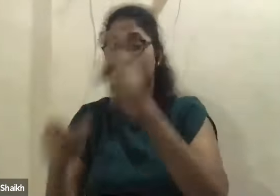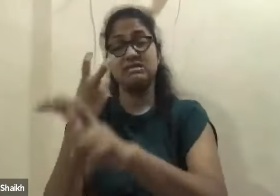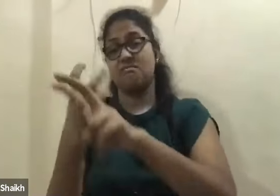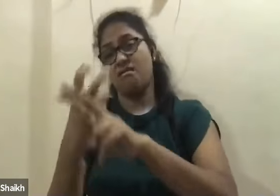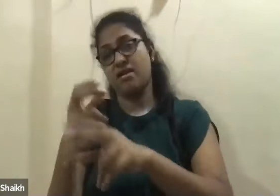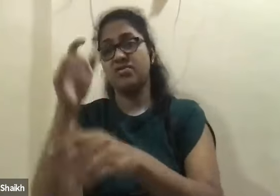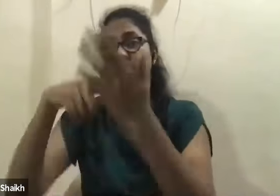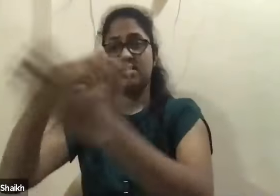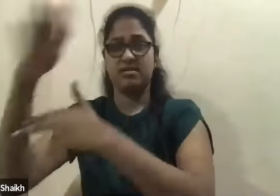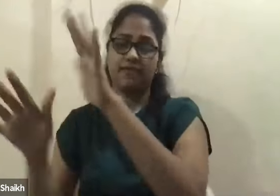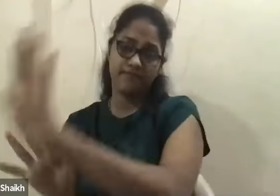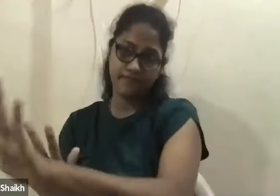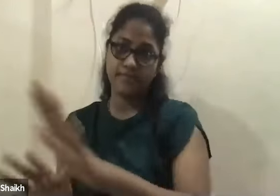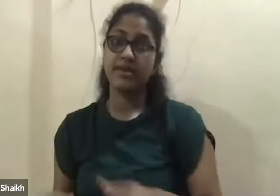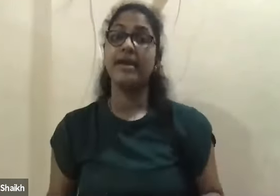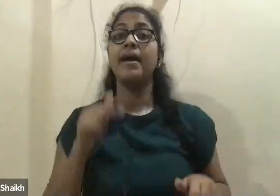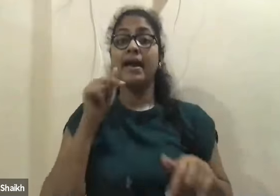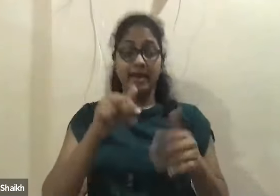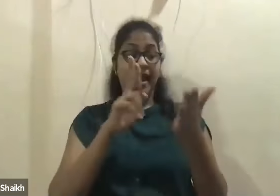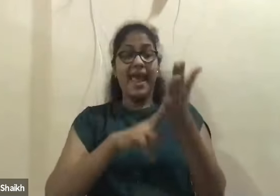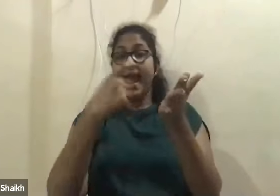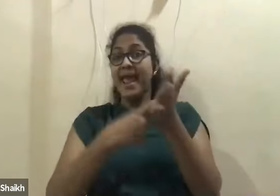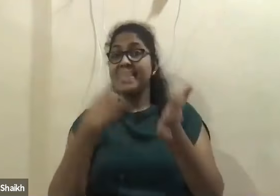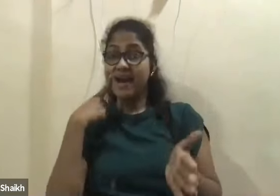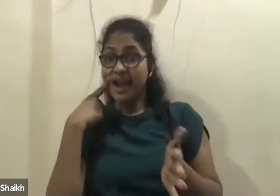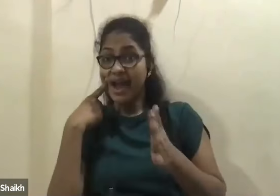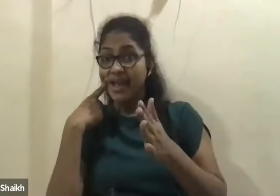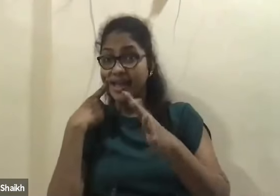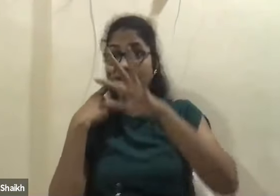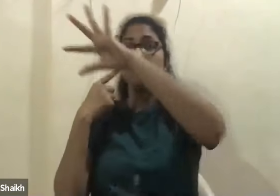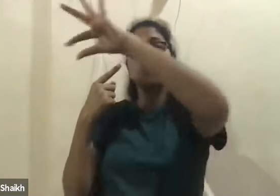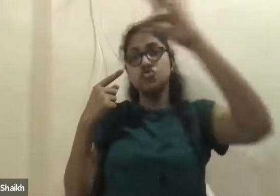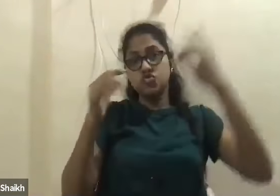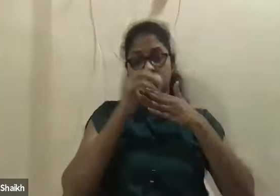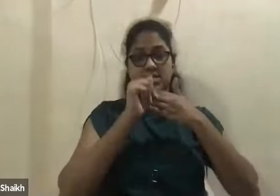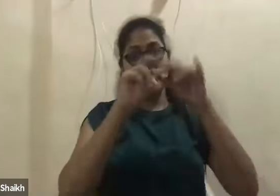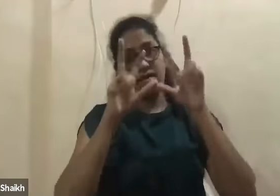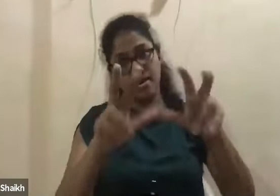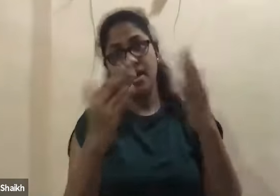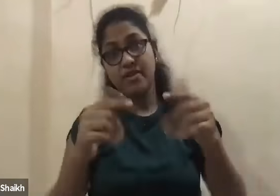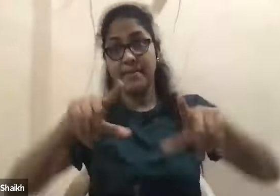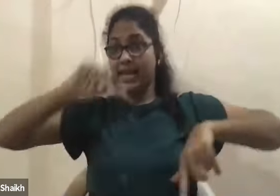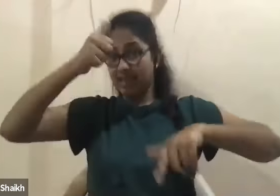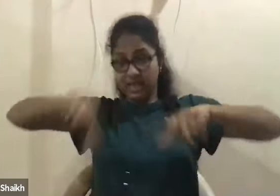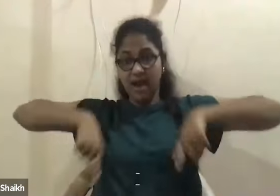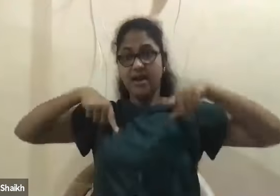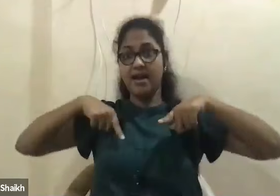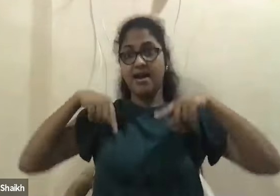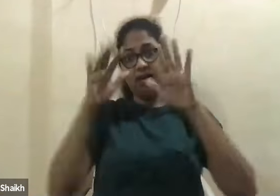And NRIs can be appointed as guardians so long as they're citizens of India. They can be appointed as guardians. Okay.